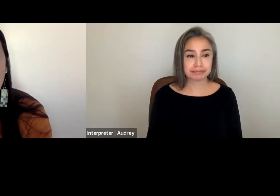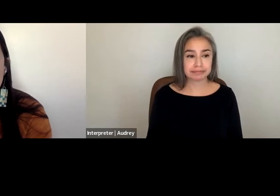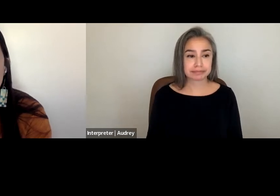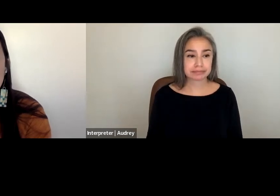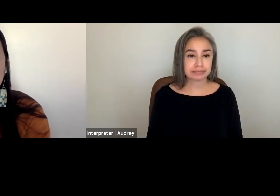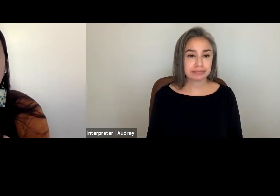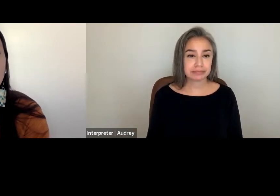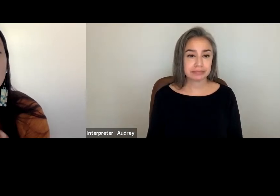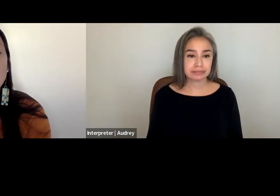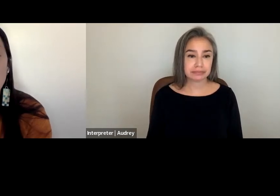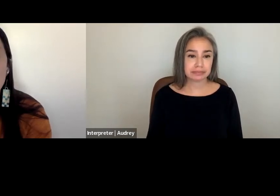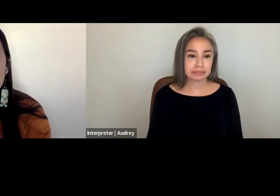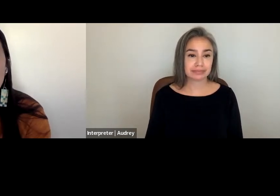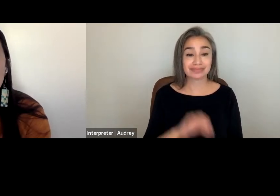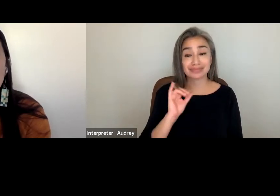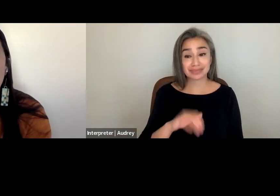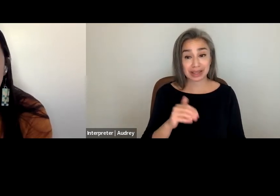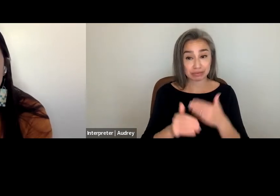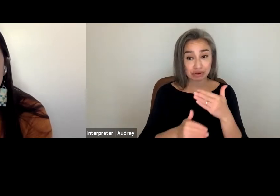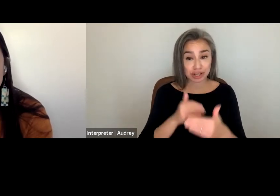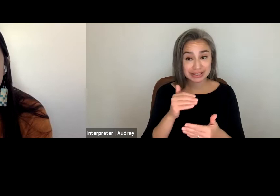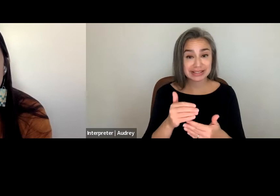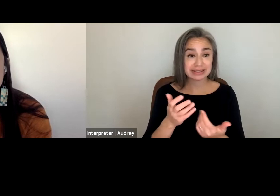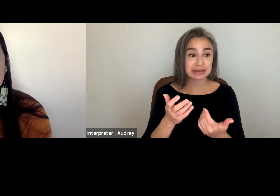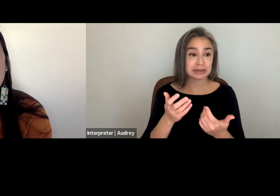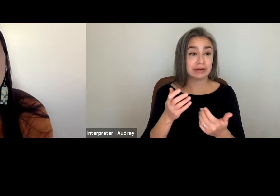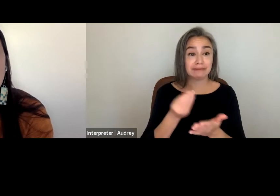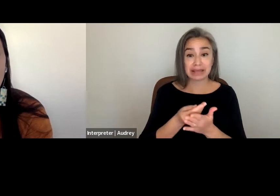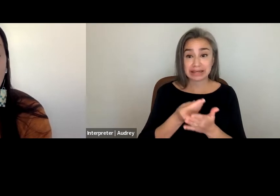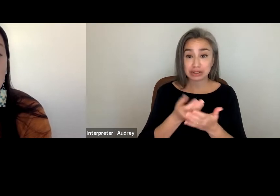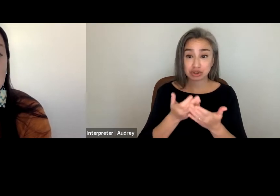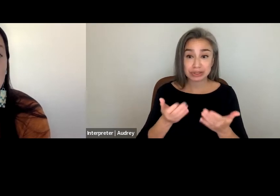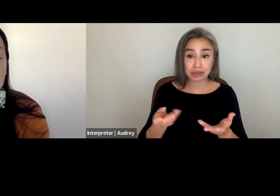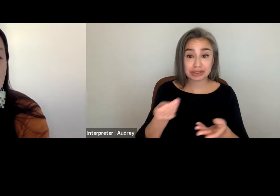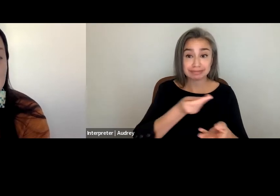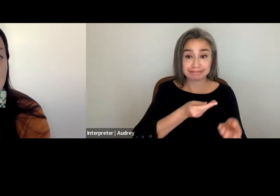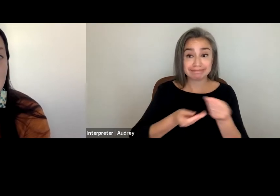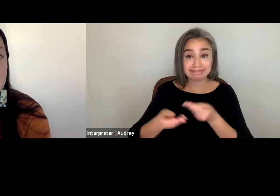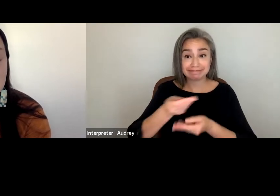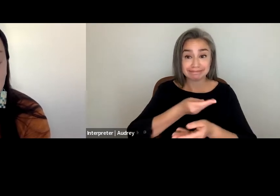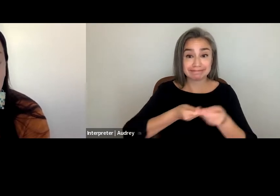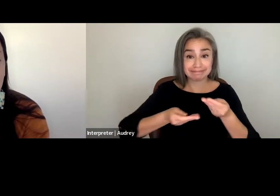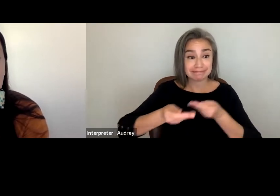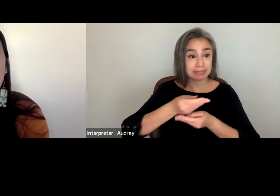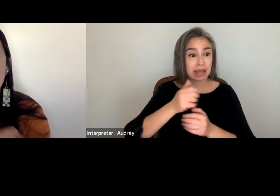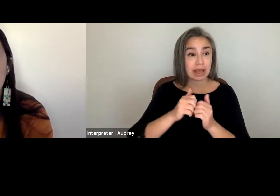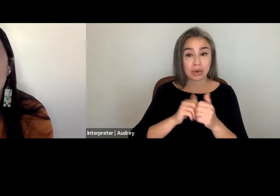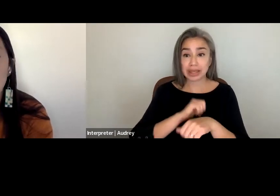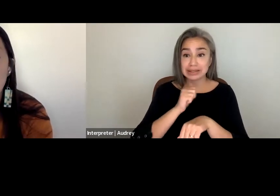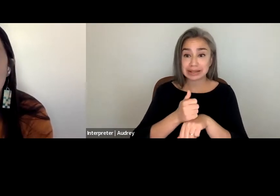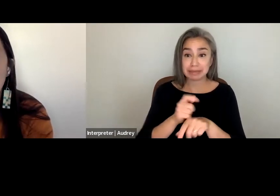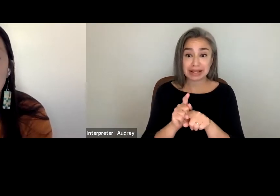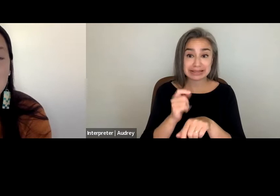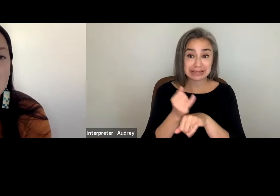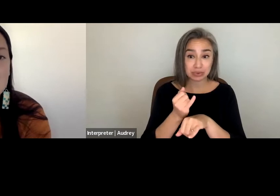This process of exchanging financial resources in the ways that it is set up institutionally, as I